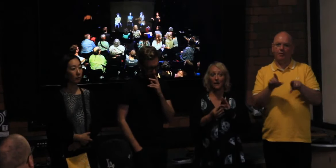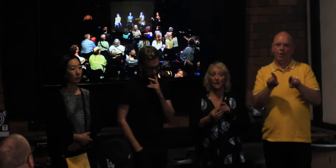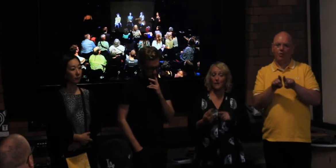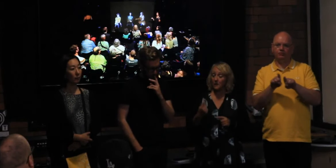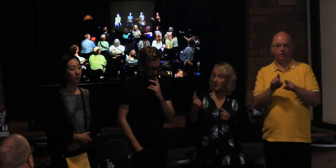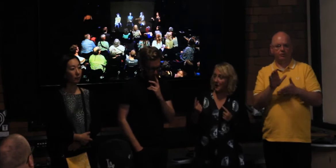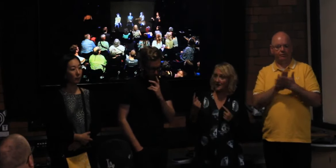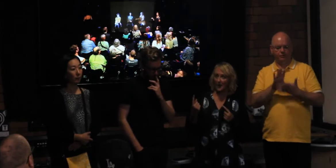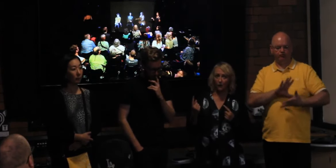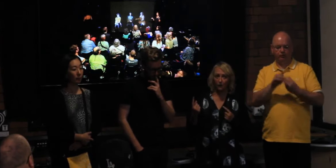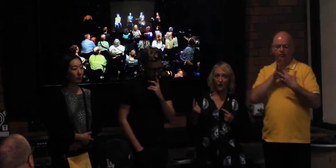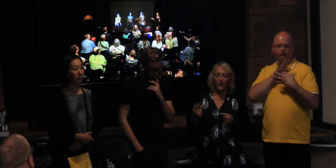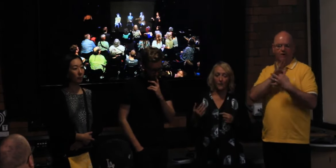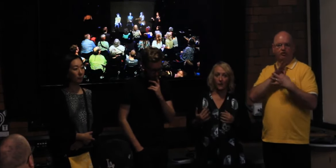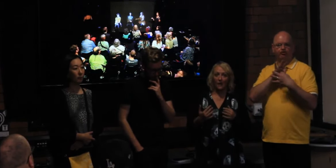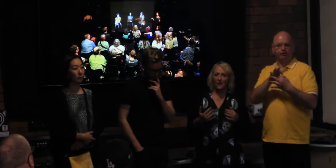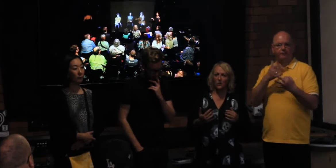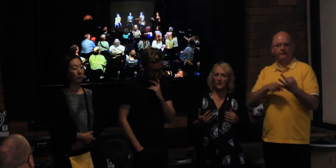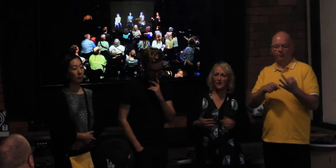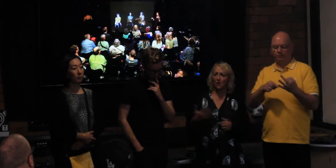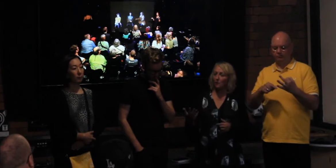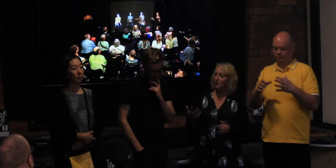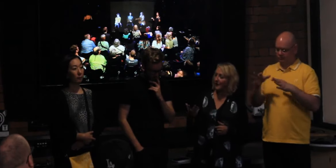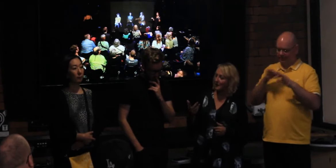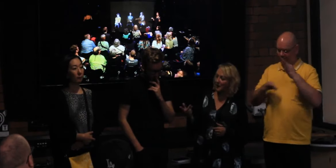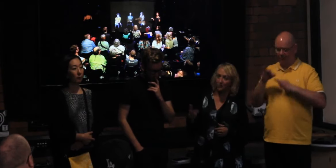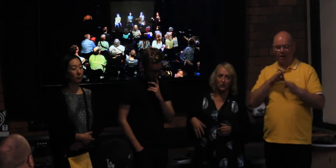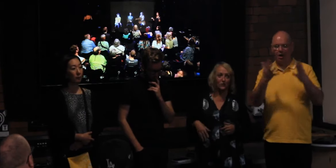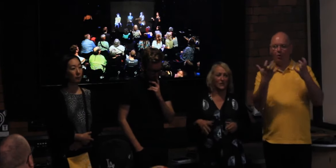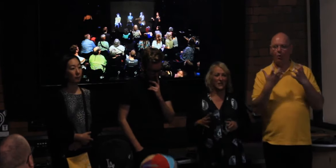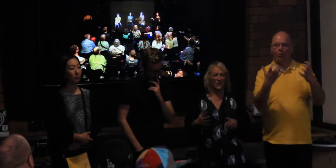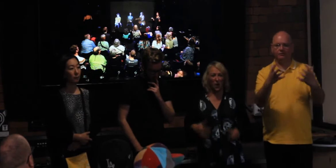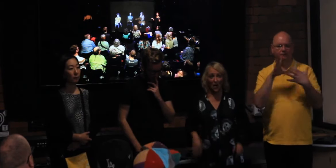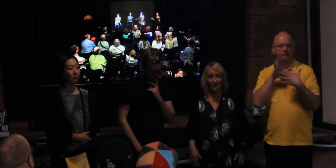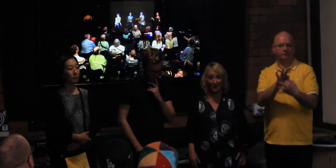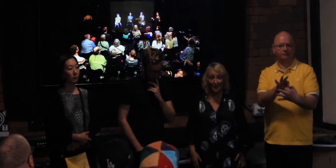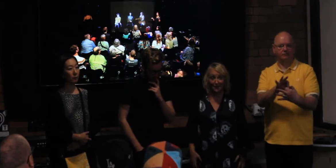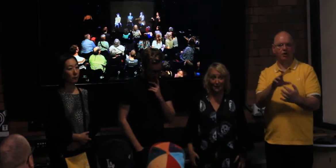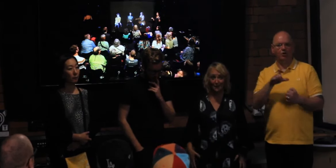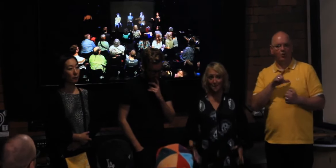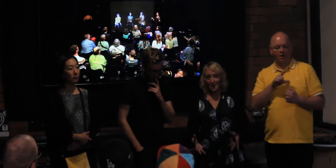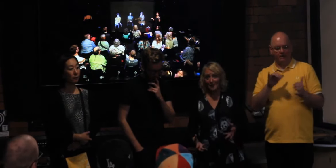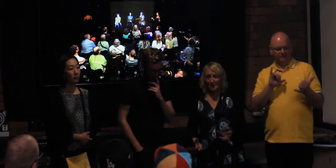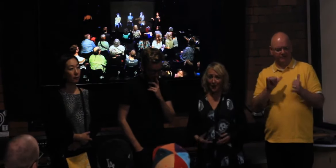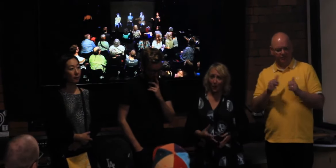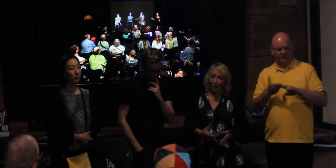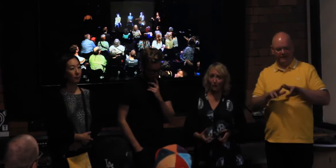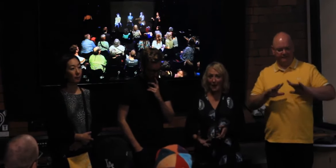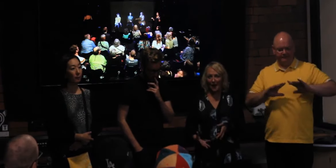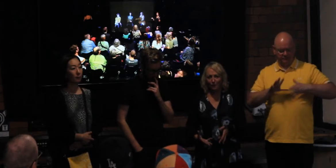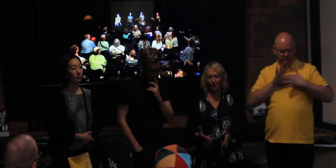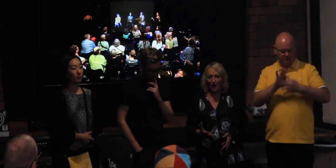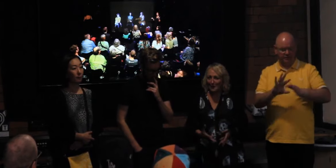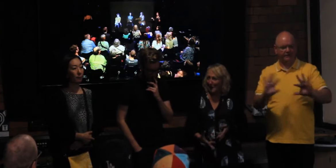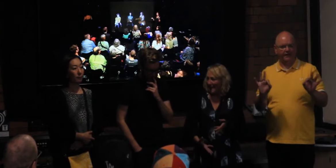dynamic between herself and the audience. I often feel as her producer that she's quite isolated, so it's kind of quite